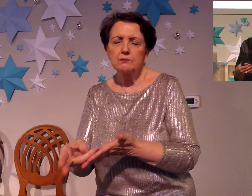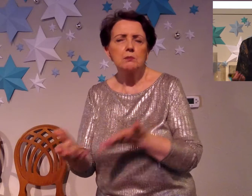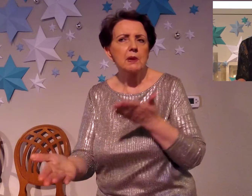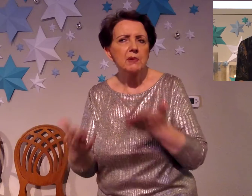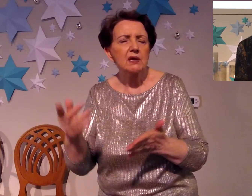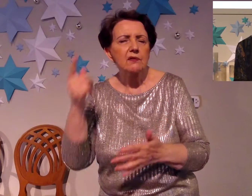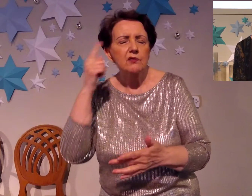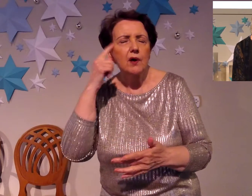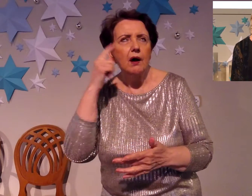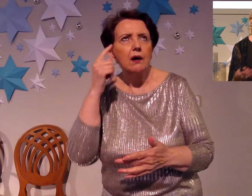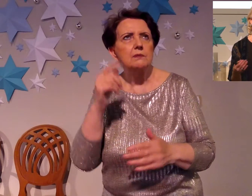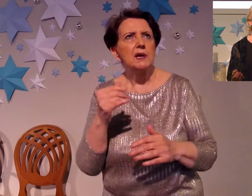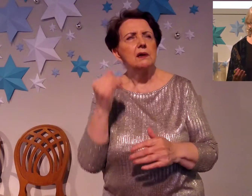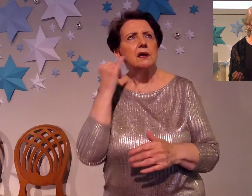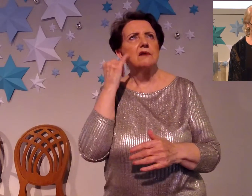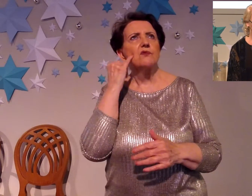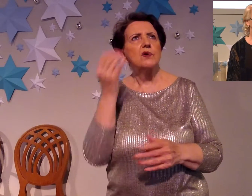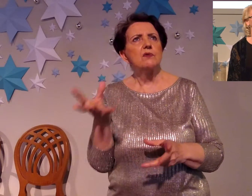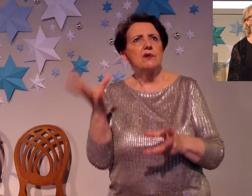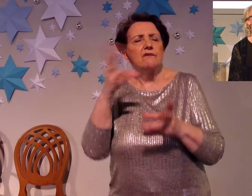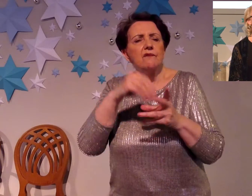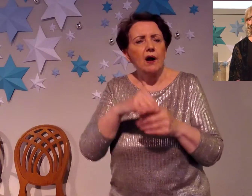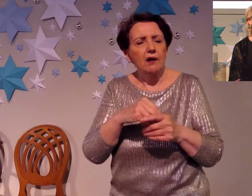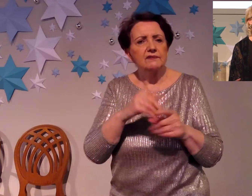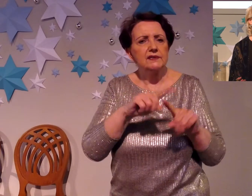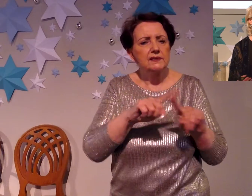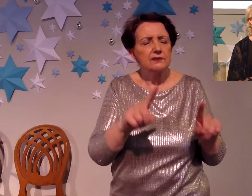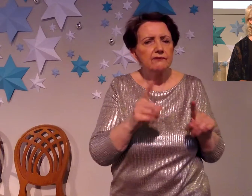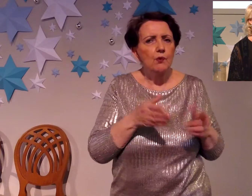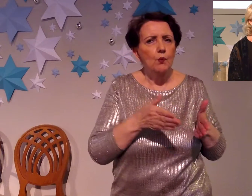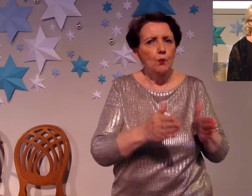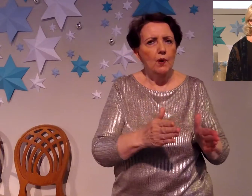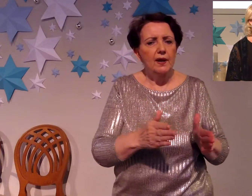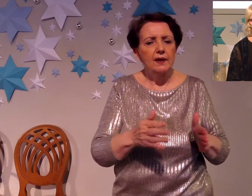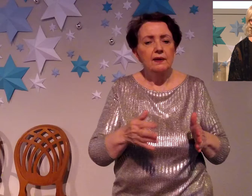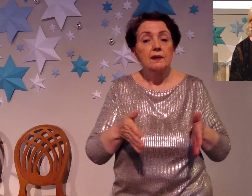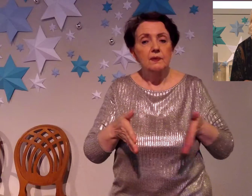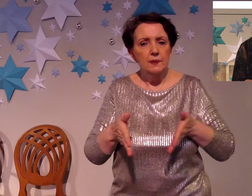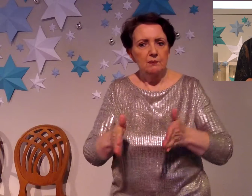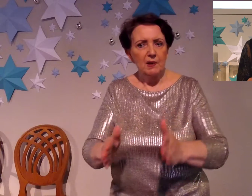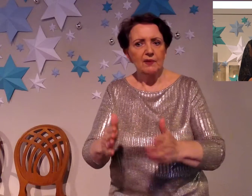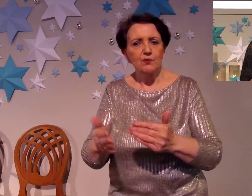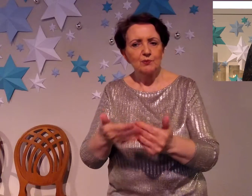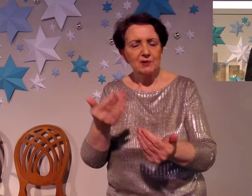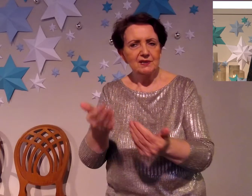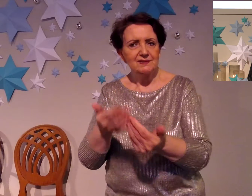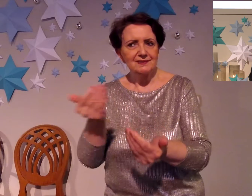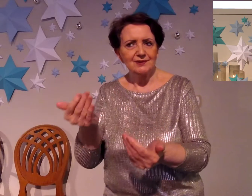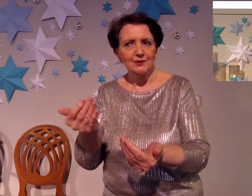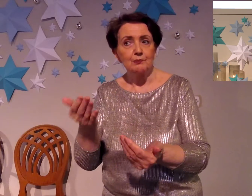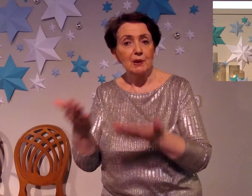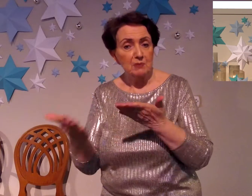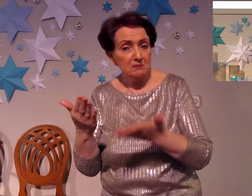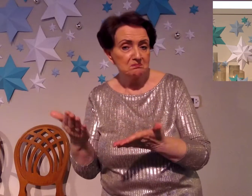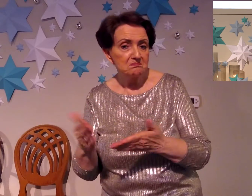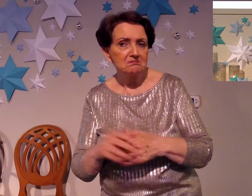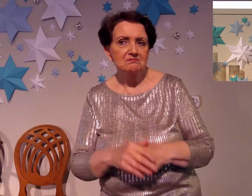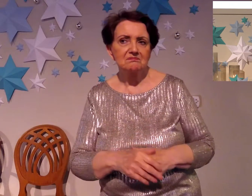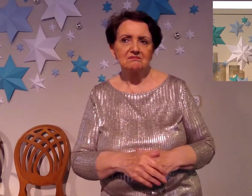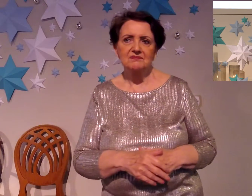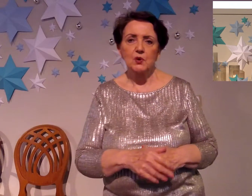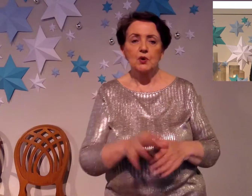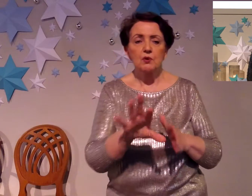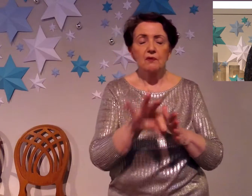maybe if we engaged in this moment this way, the path would be a little easier, or we would find